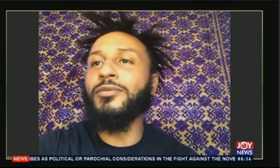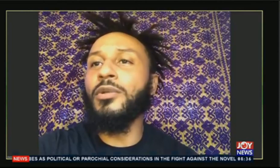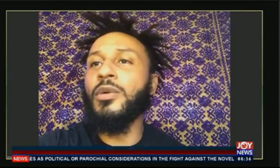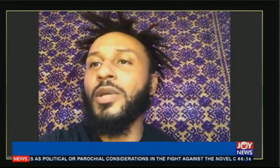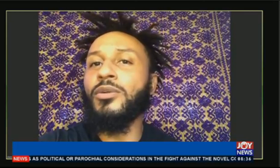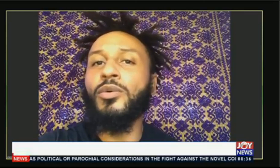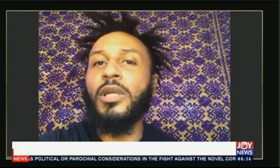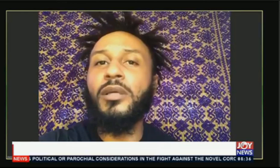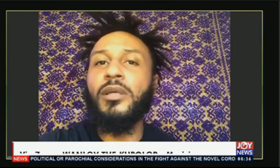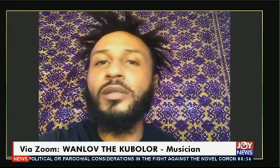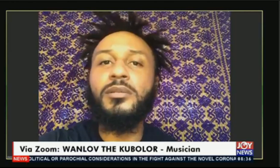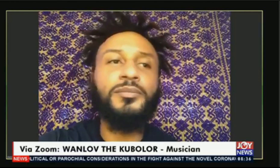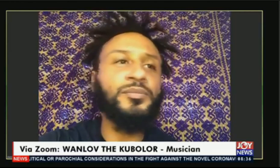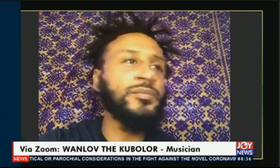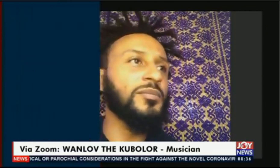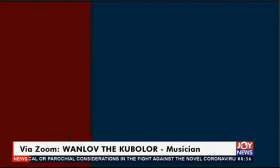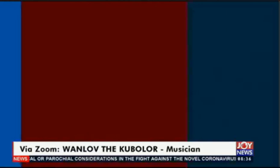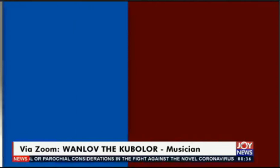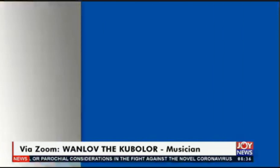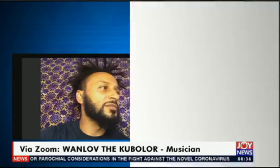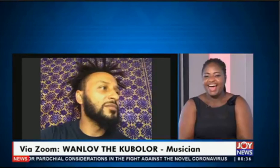for the word corona.